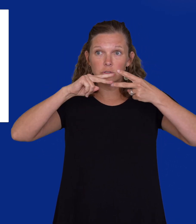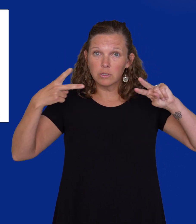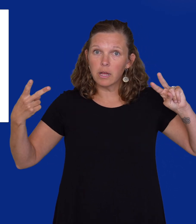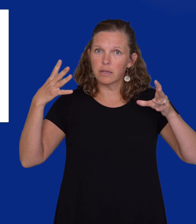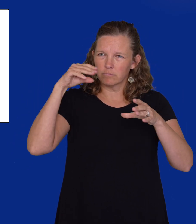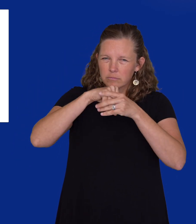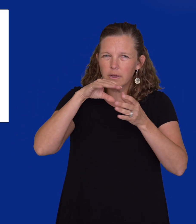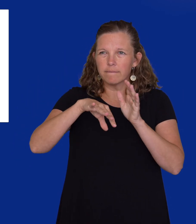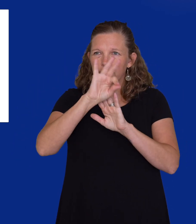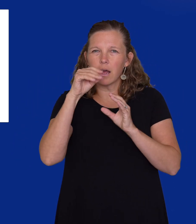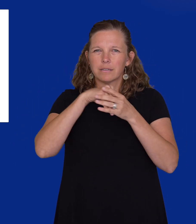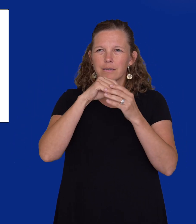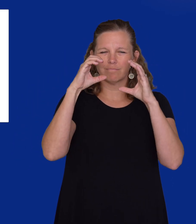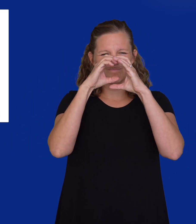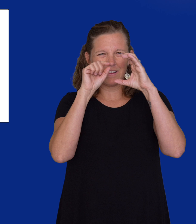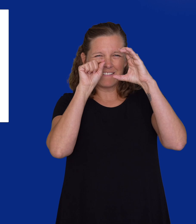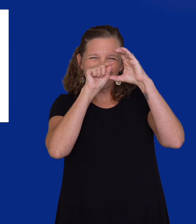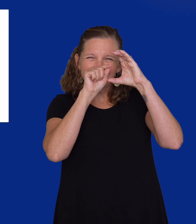found in the nuclear genome,